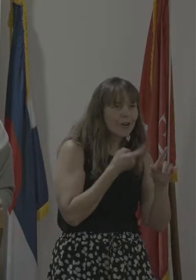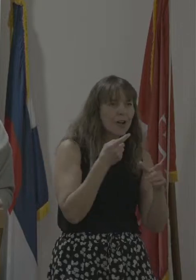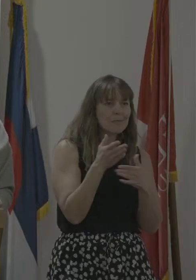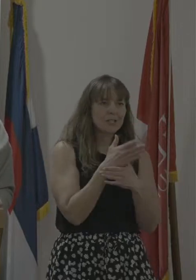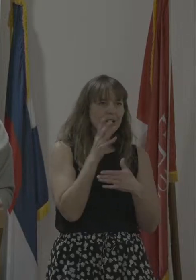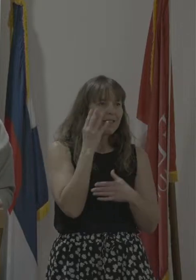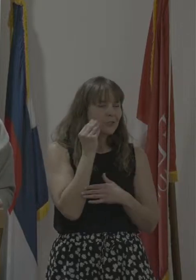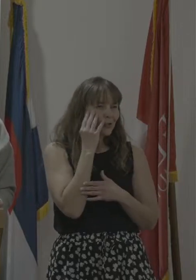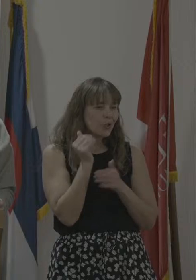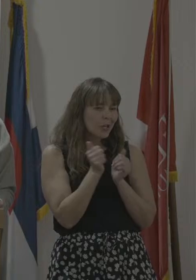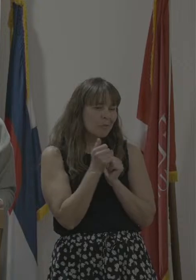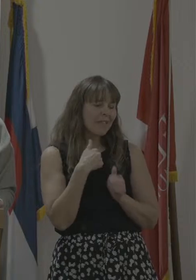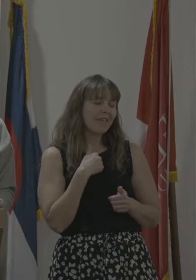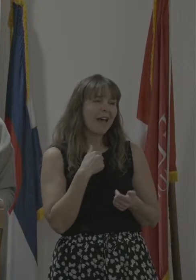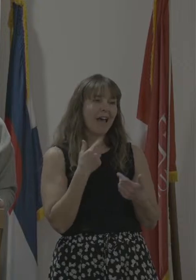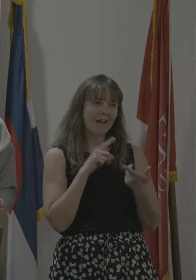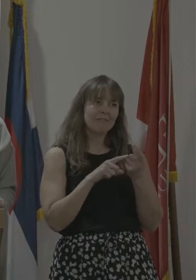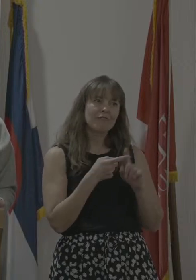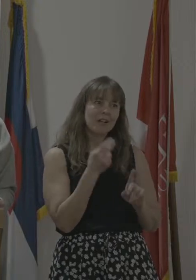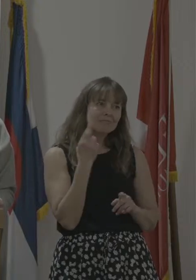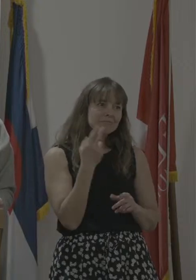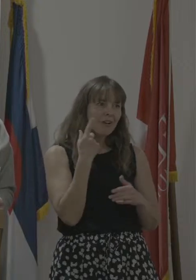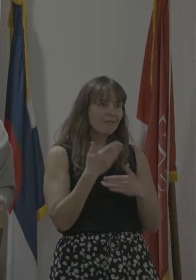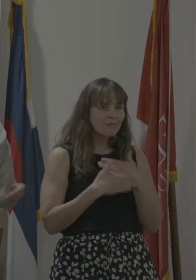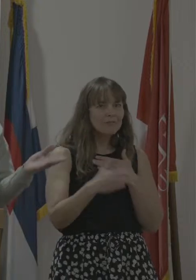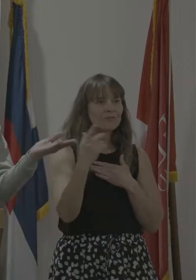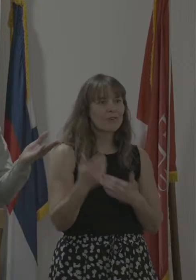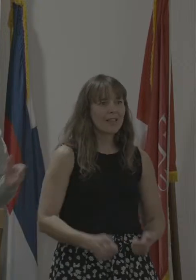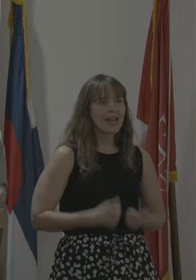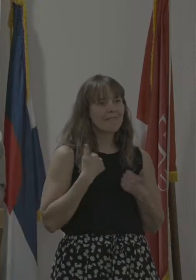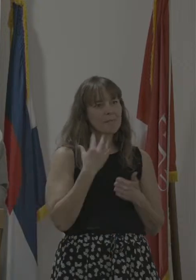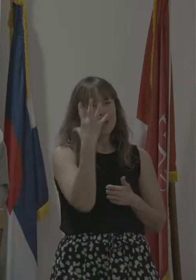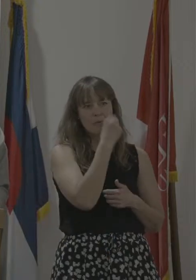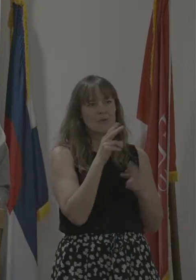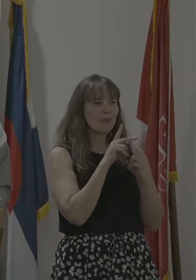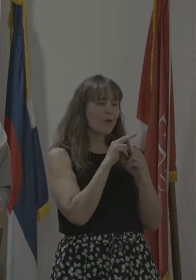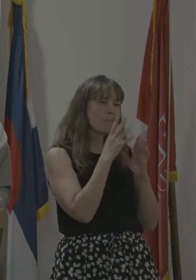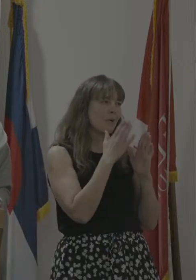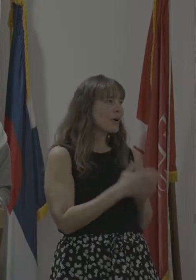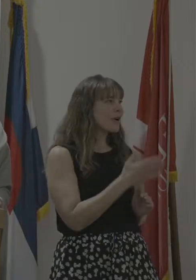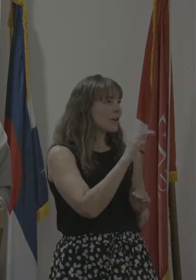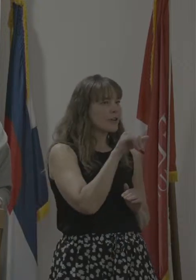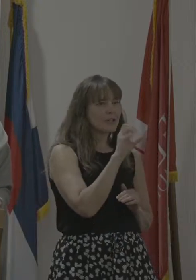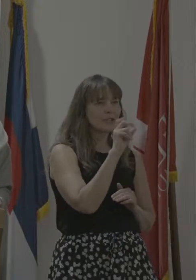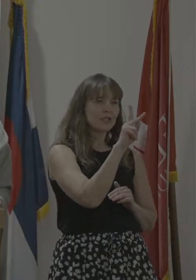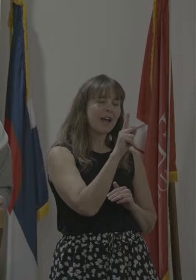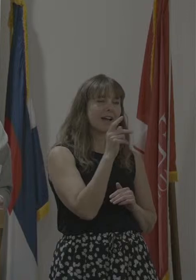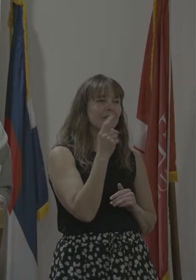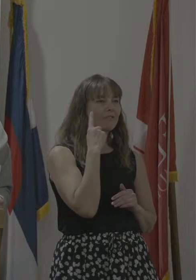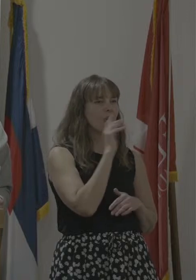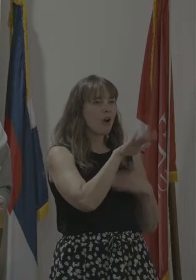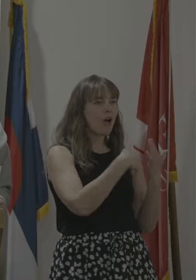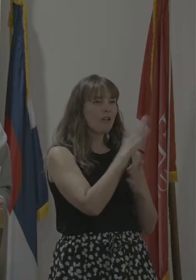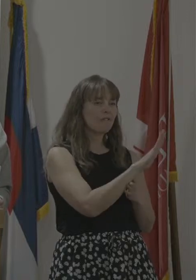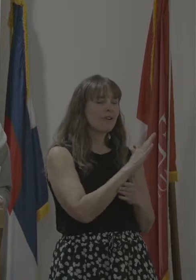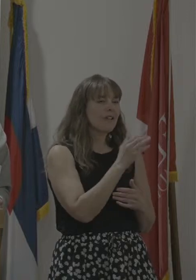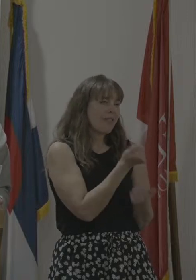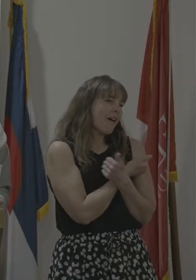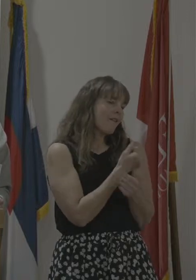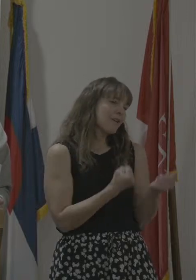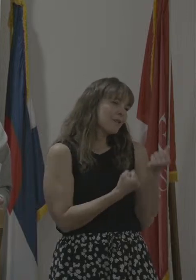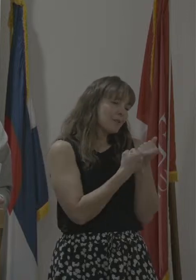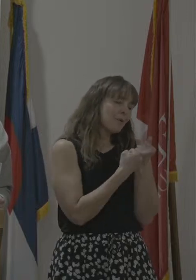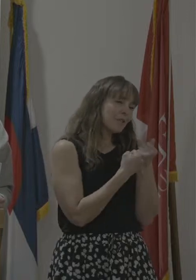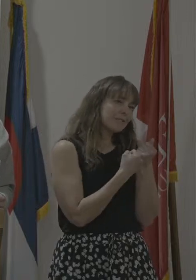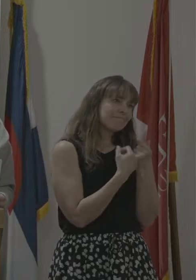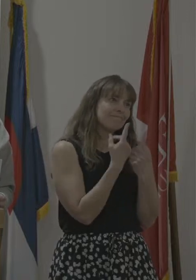with. I've definitely made some friends for life. And I also want to thank my beautiful partner, Jax Bennett, for all her love and support.